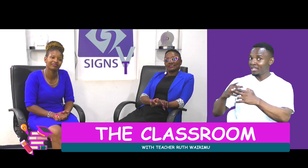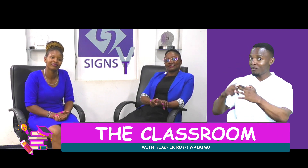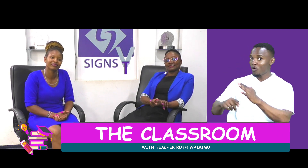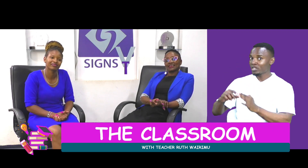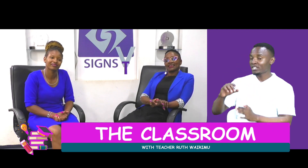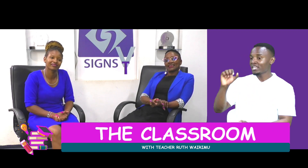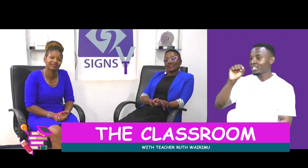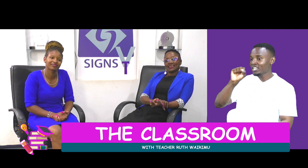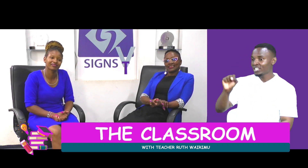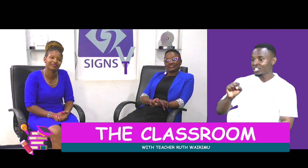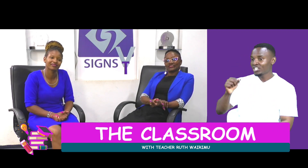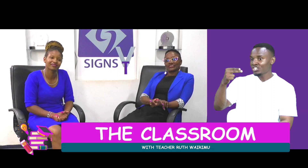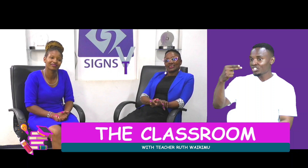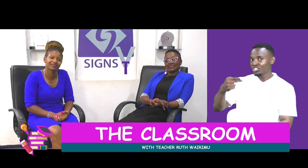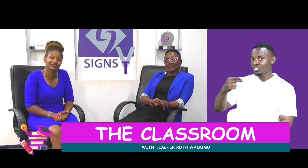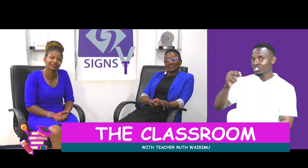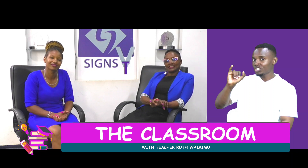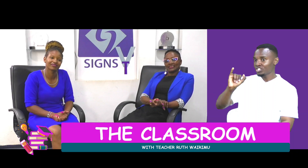with